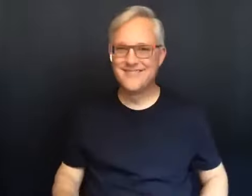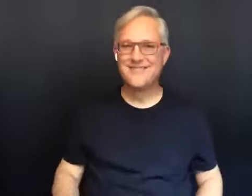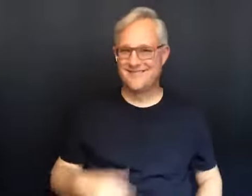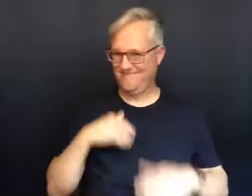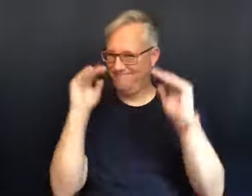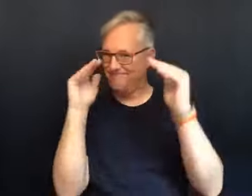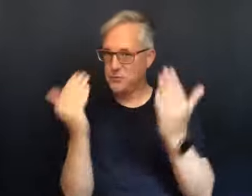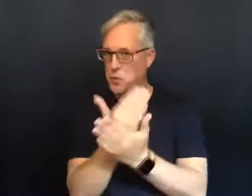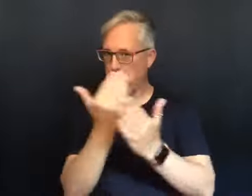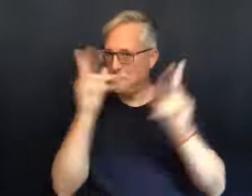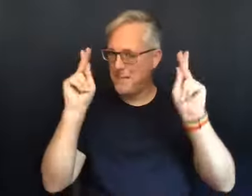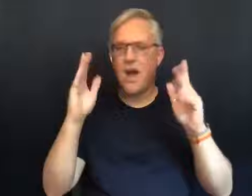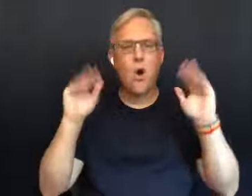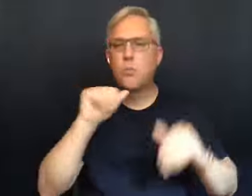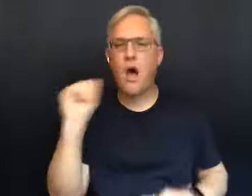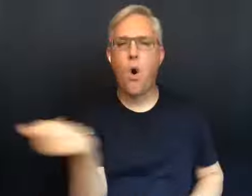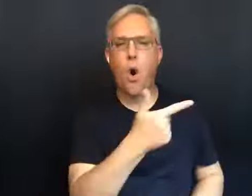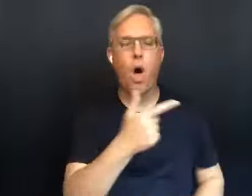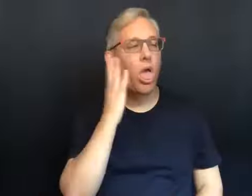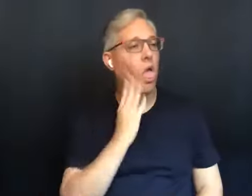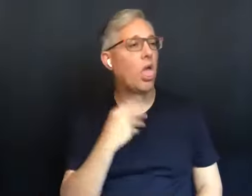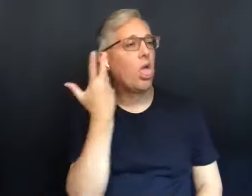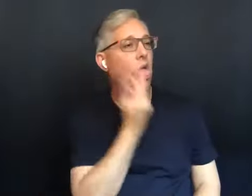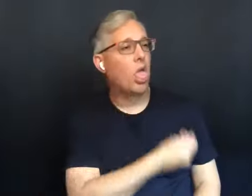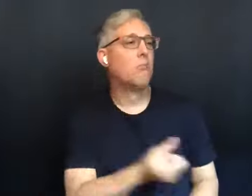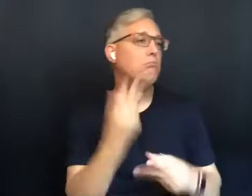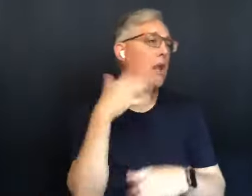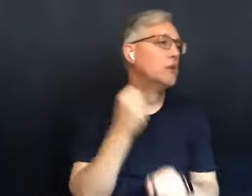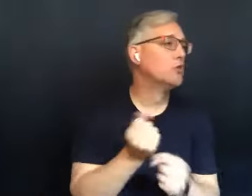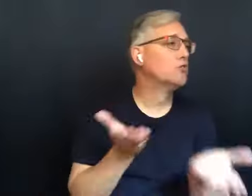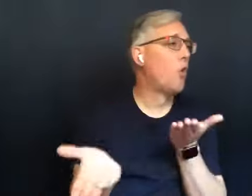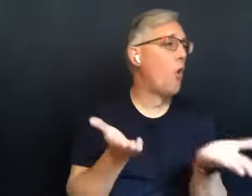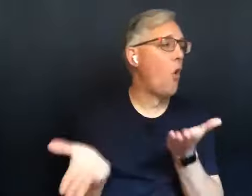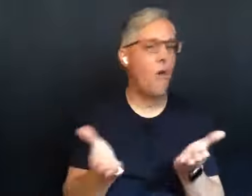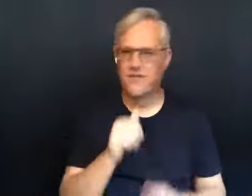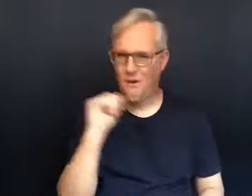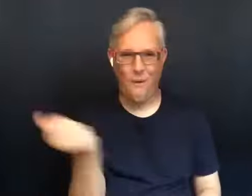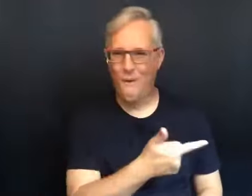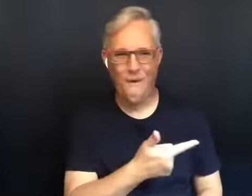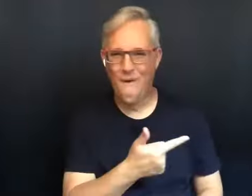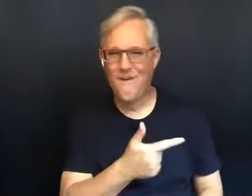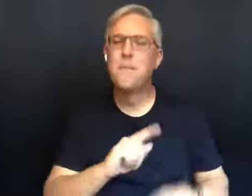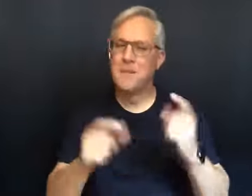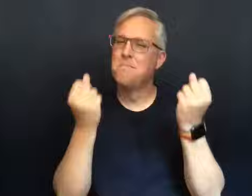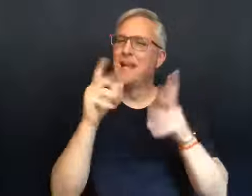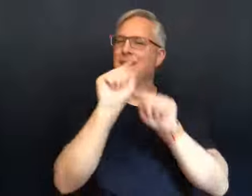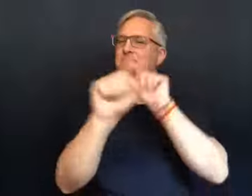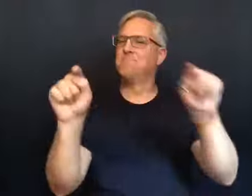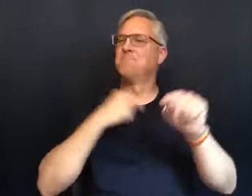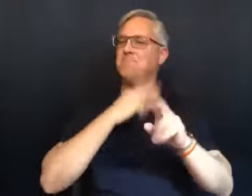of experience, and this is a great place to learn. So I hope that there's some new people. I hope it's not just all a bunch of veteran